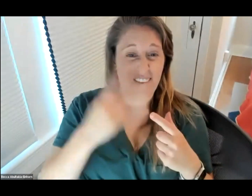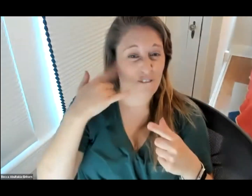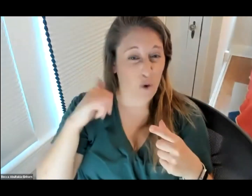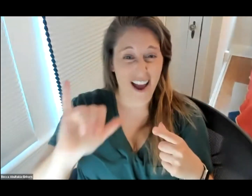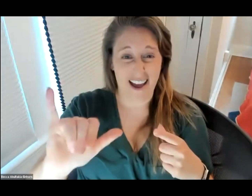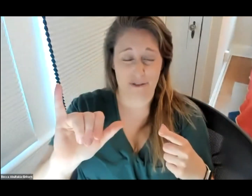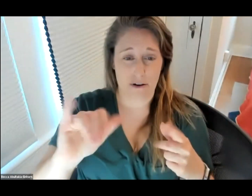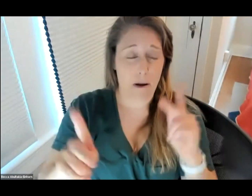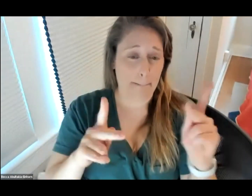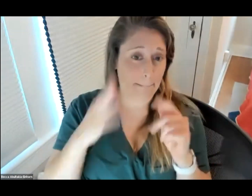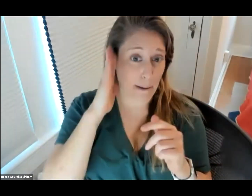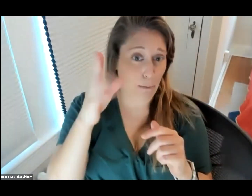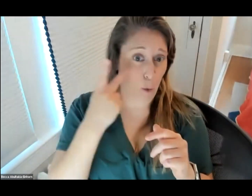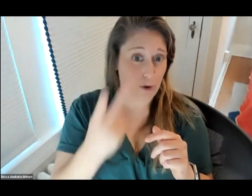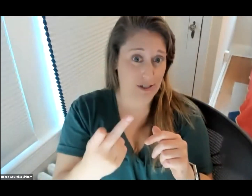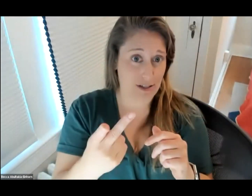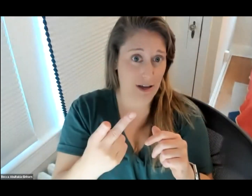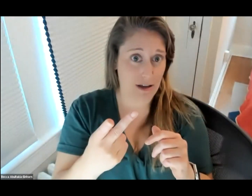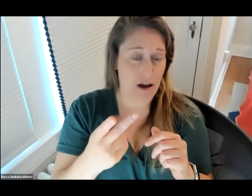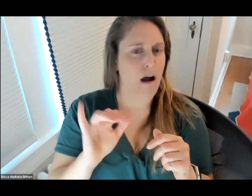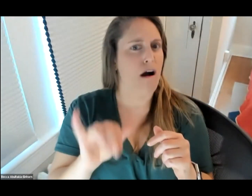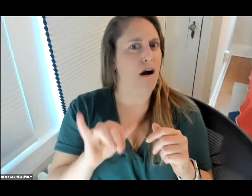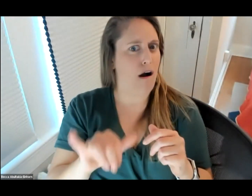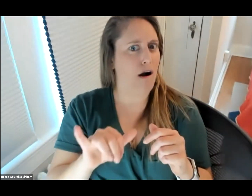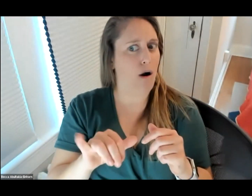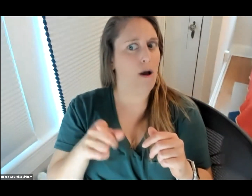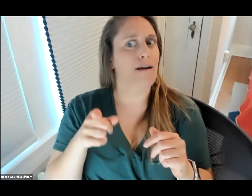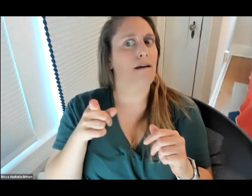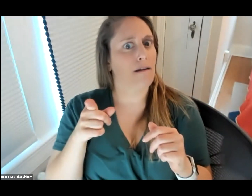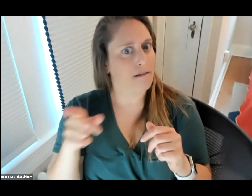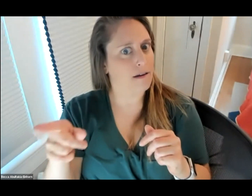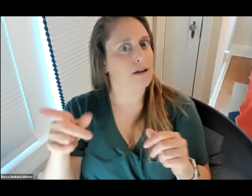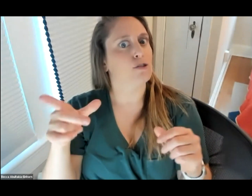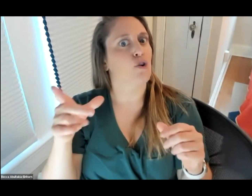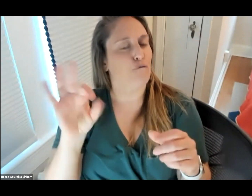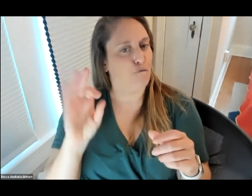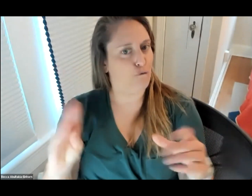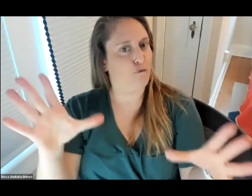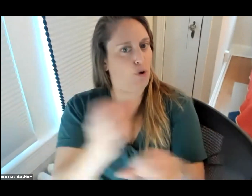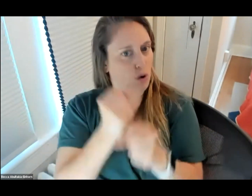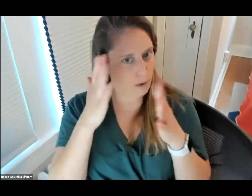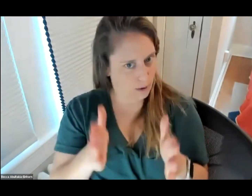your resume, and that's there forever. People will see that you're a Fulbright scholar.